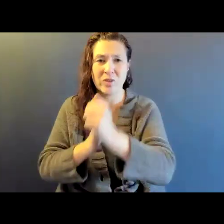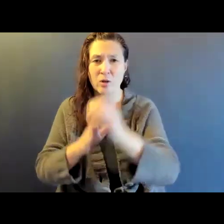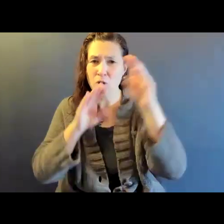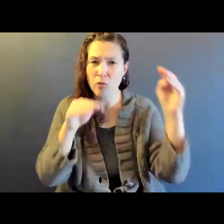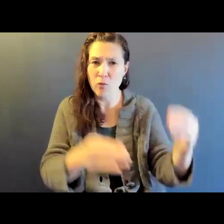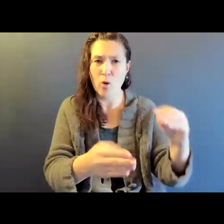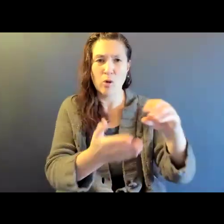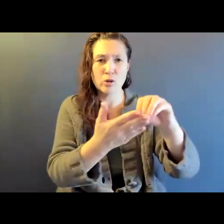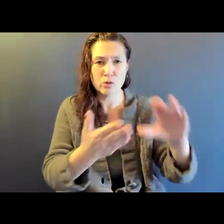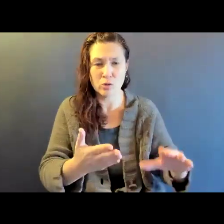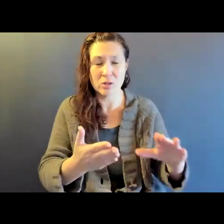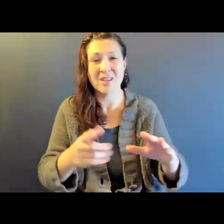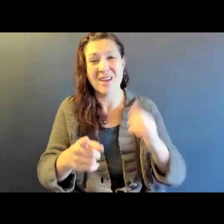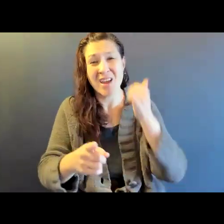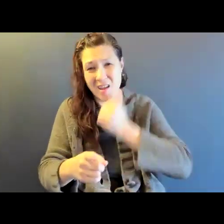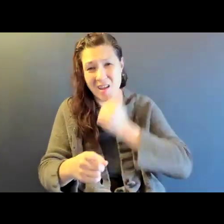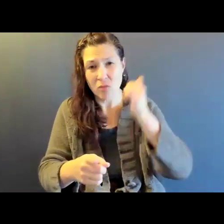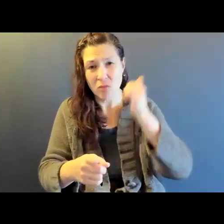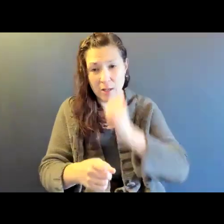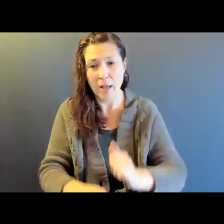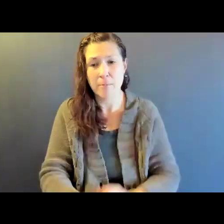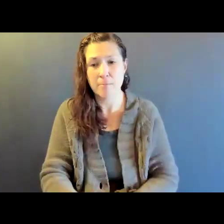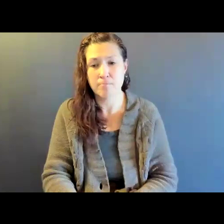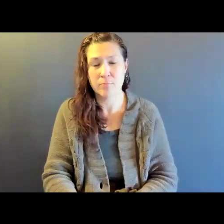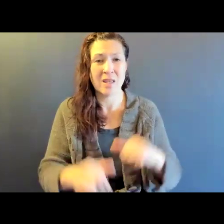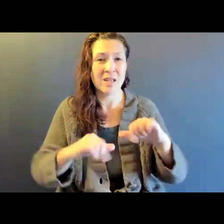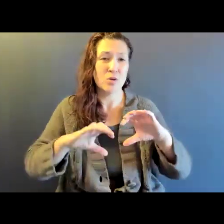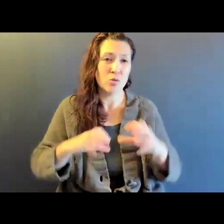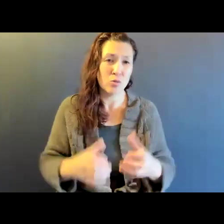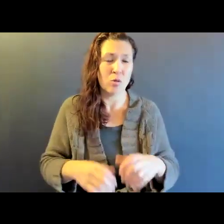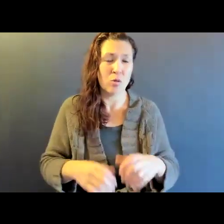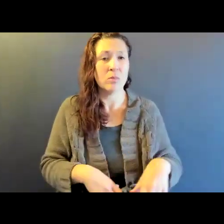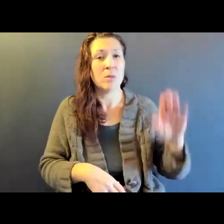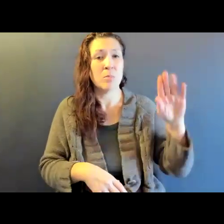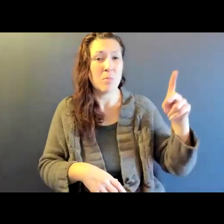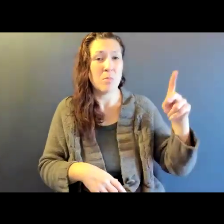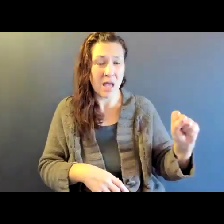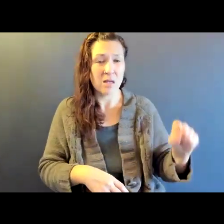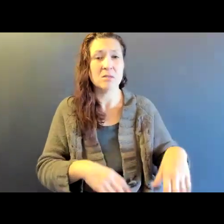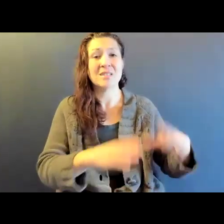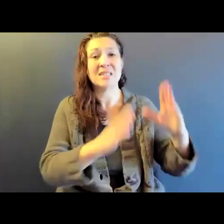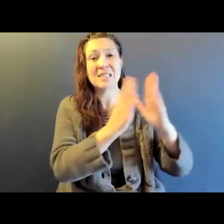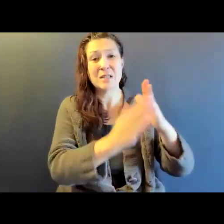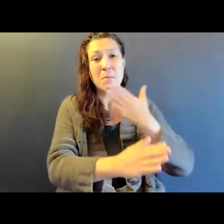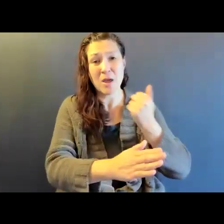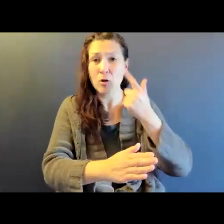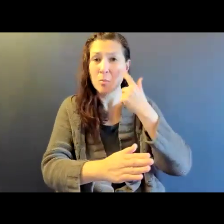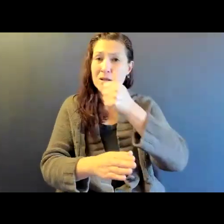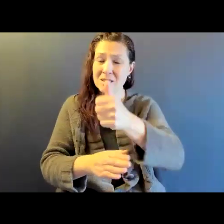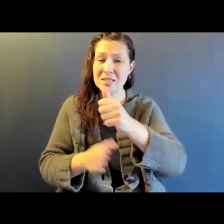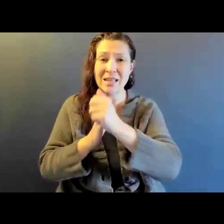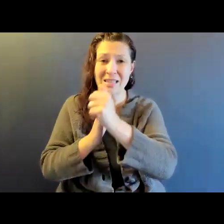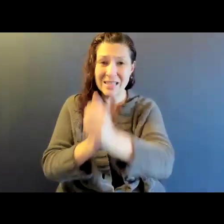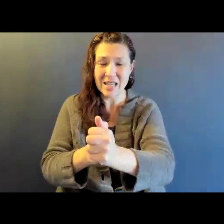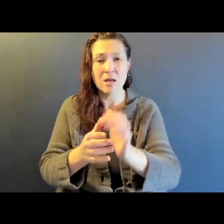does every day. This body, this district, and this city are better because of your leadership, Chair.